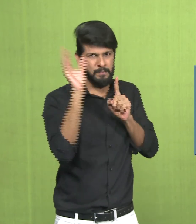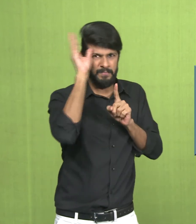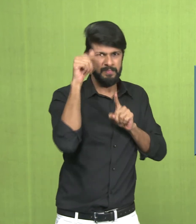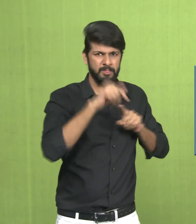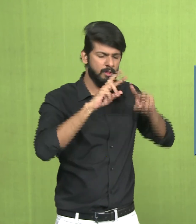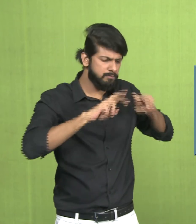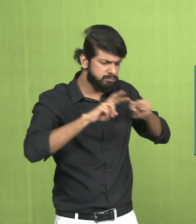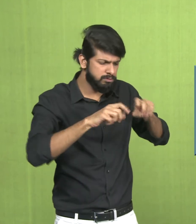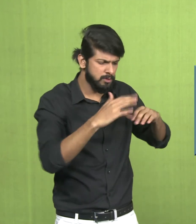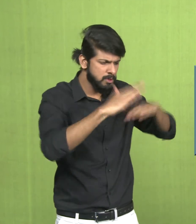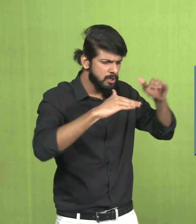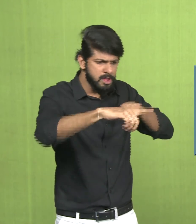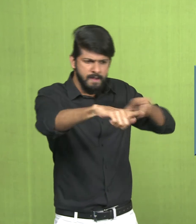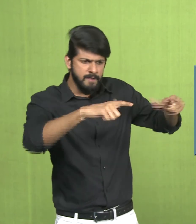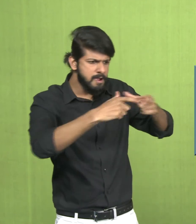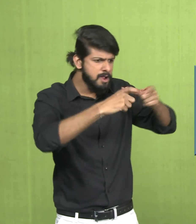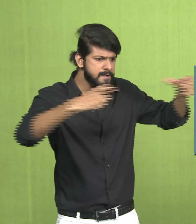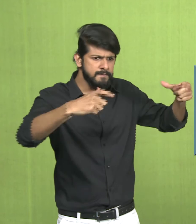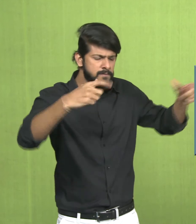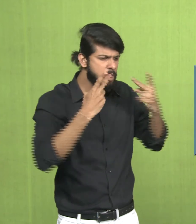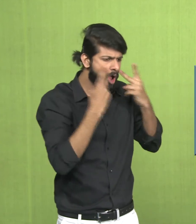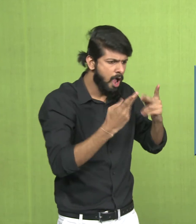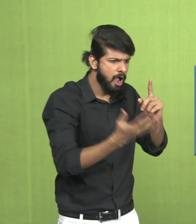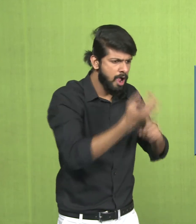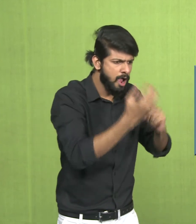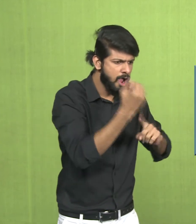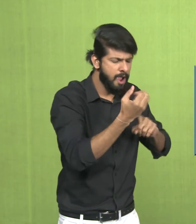of Gujarat, Rajasthan, Uttar Pradesh and Punjab.